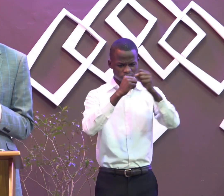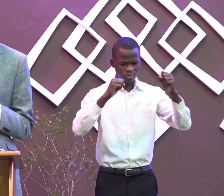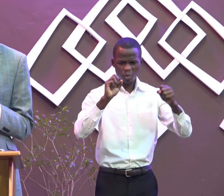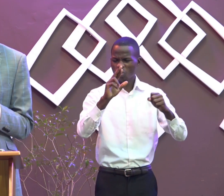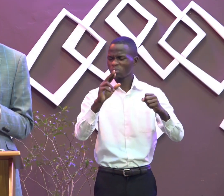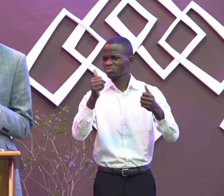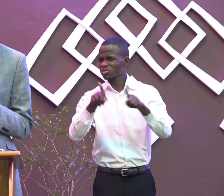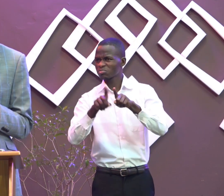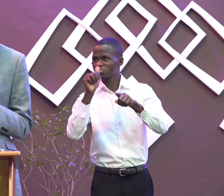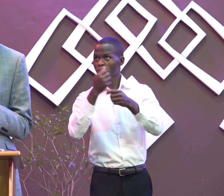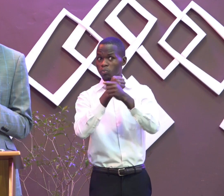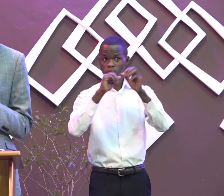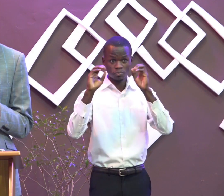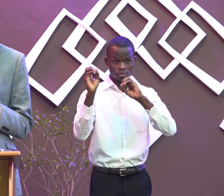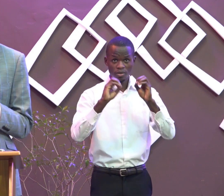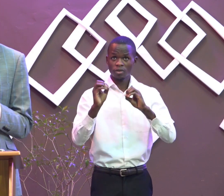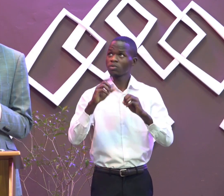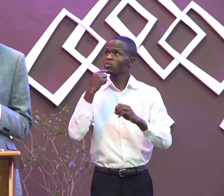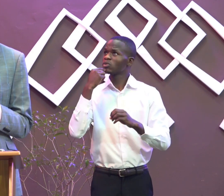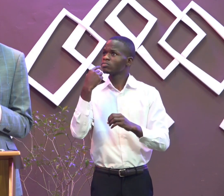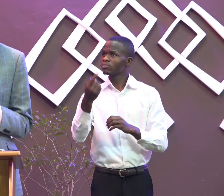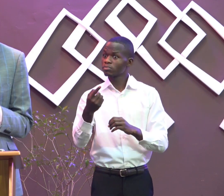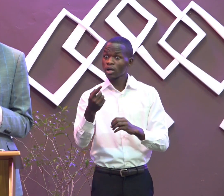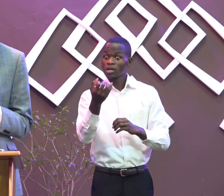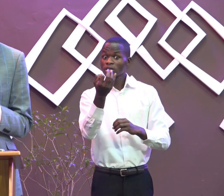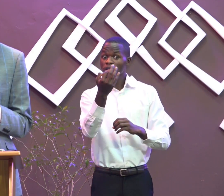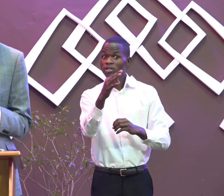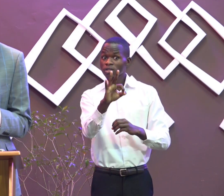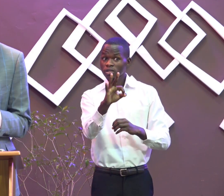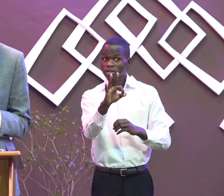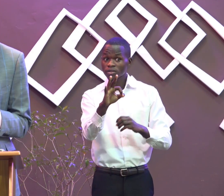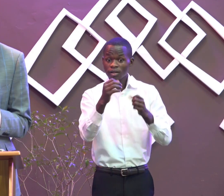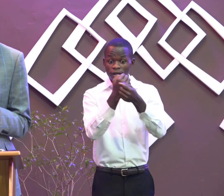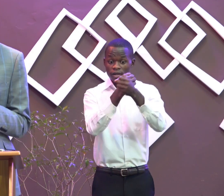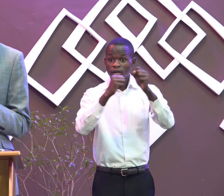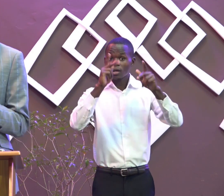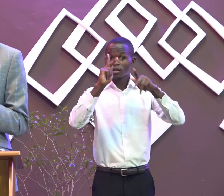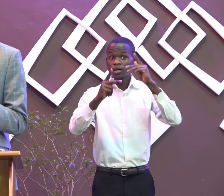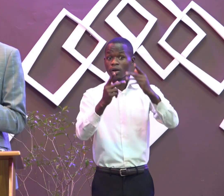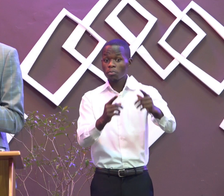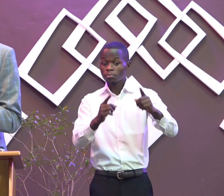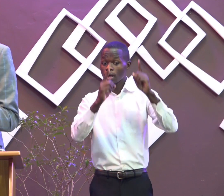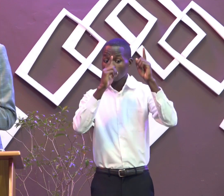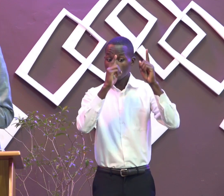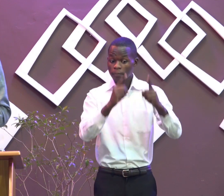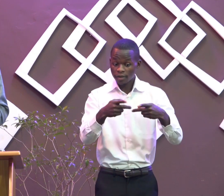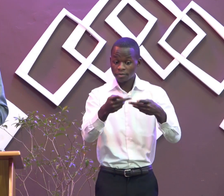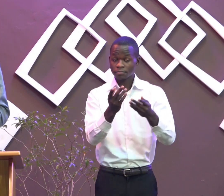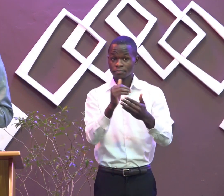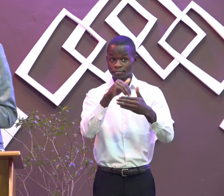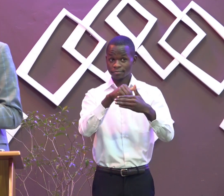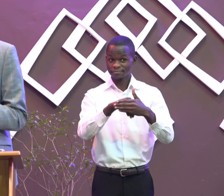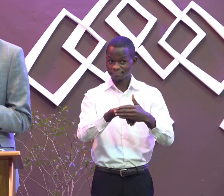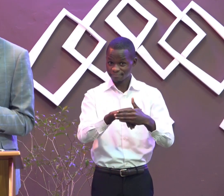abalokole ate naye yali mulokole nga tusaba naye abalokole buli lwe balinnya ekigere baabatuttewo. But I don't know what happened. There are some people